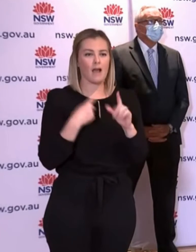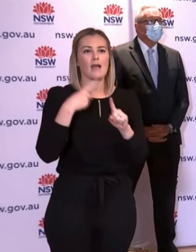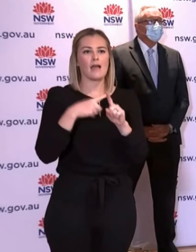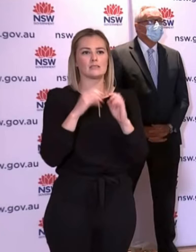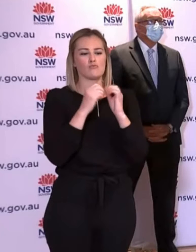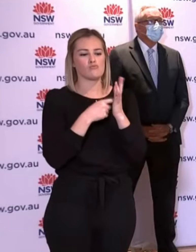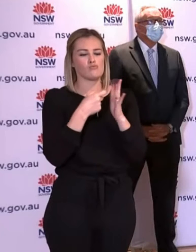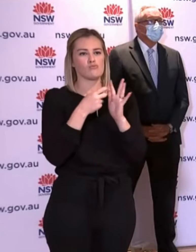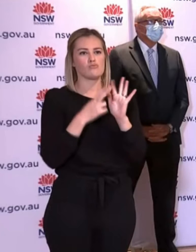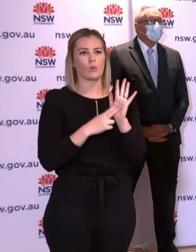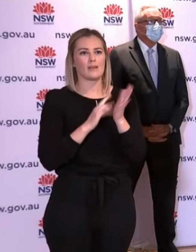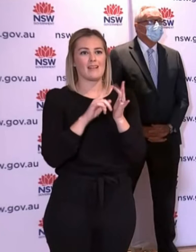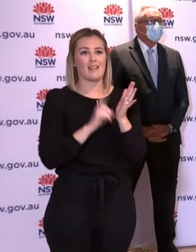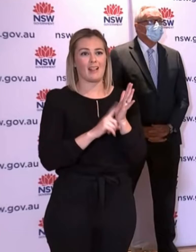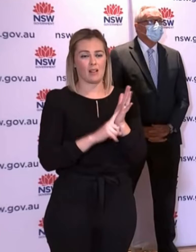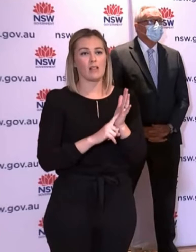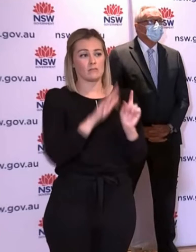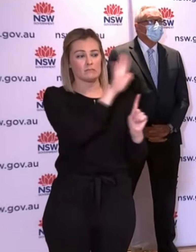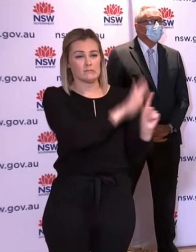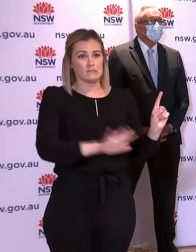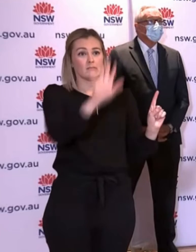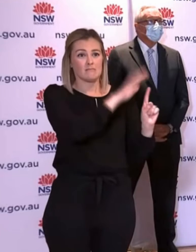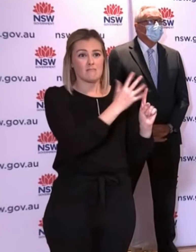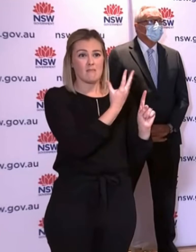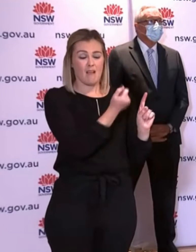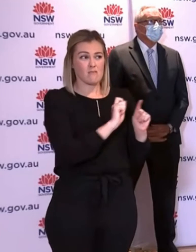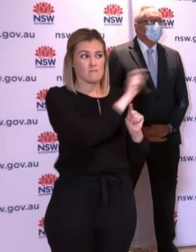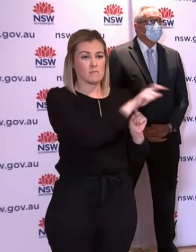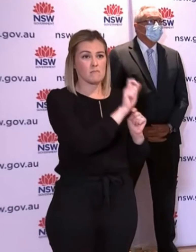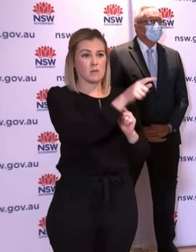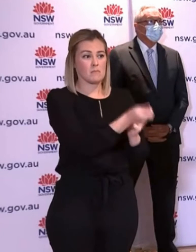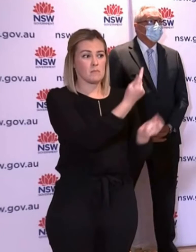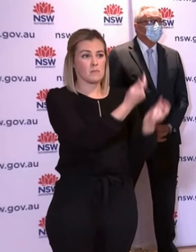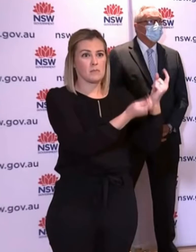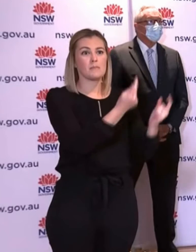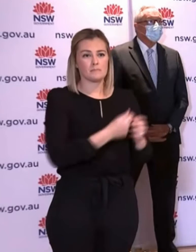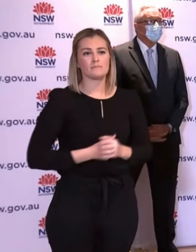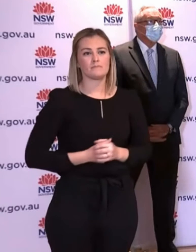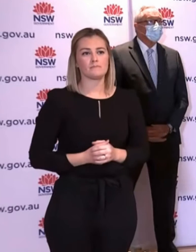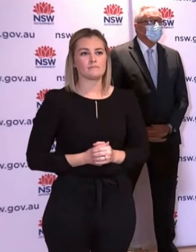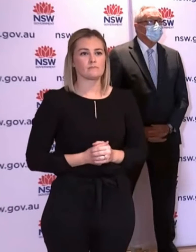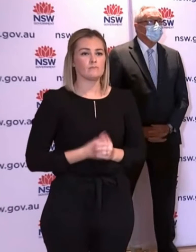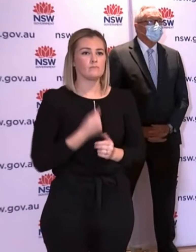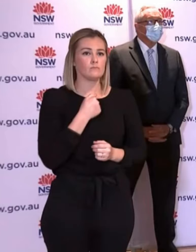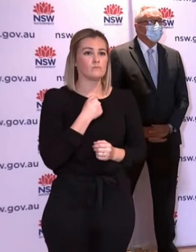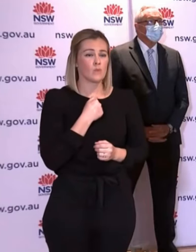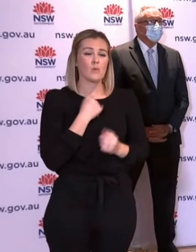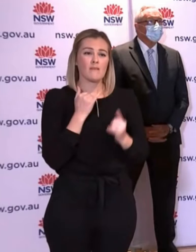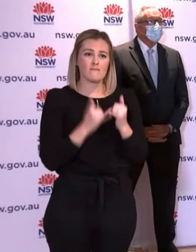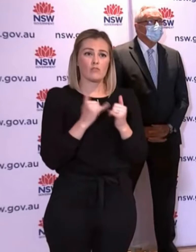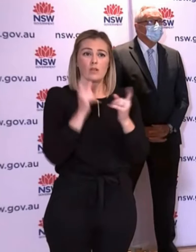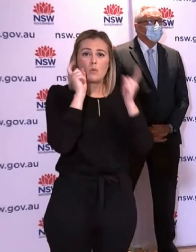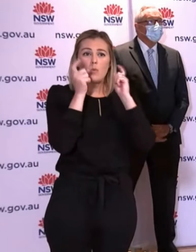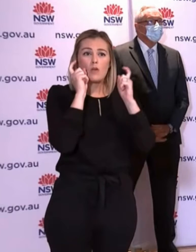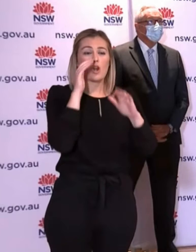again, for the residents of Far West, please come forward for testing. We remain concerned about the risk for anyone